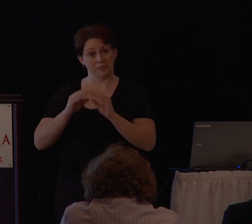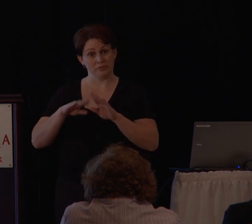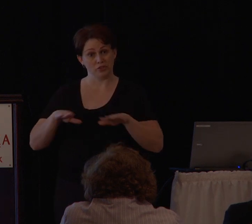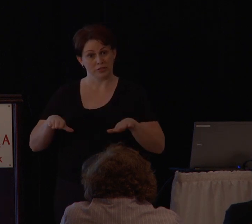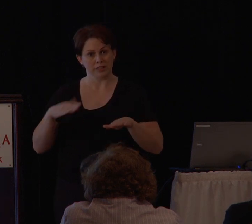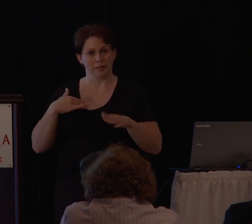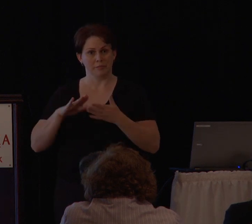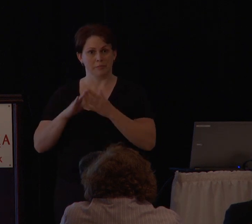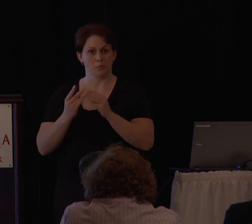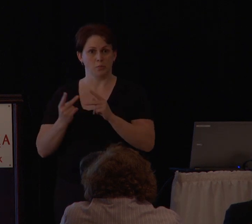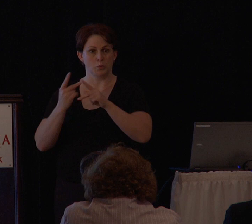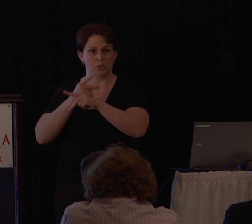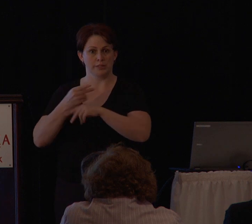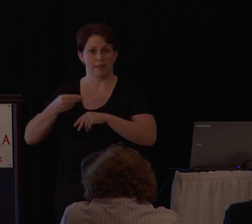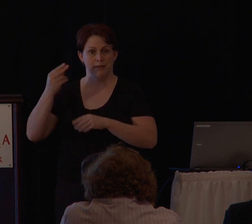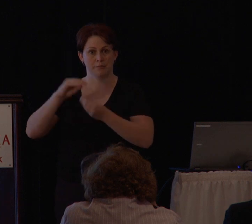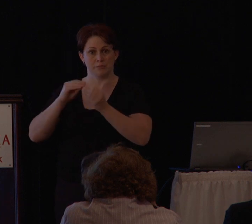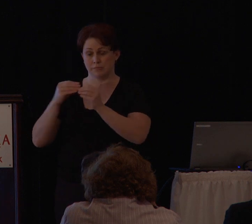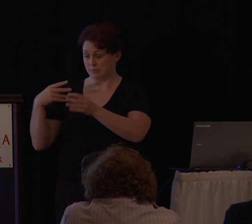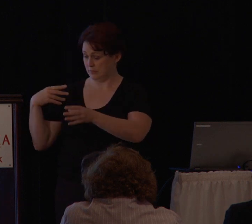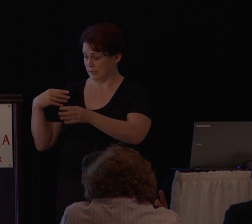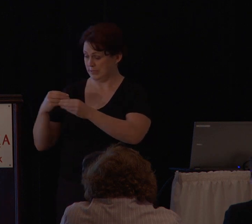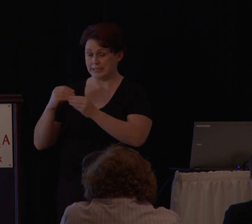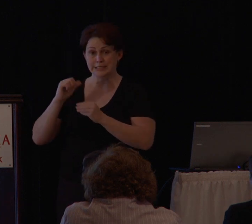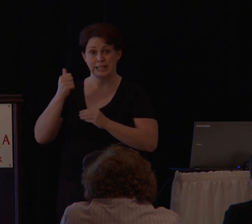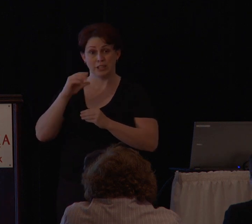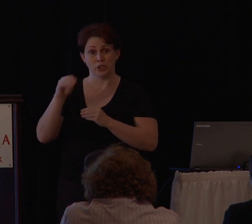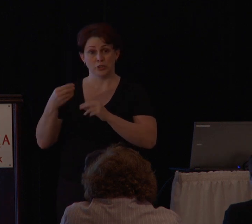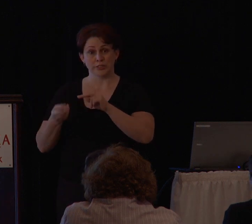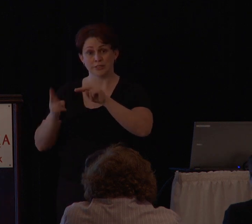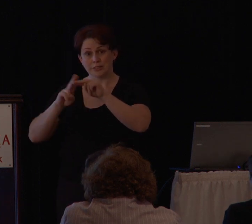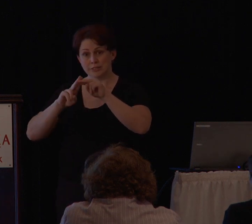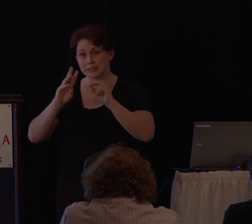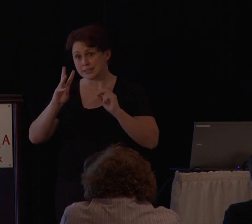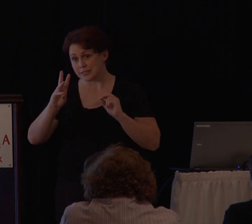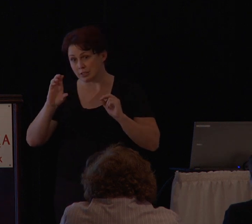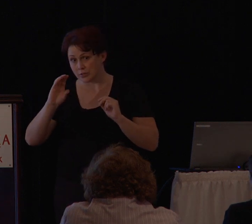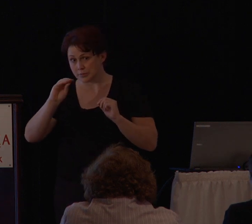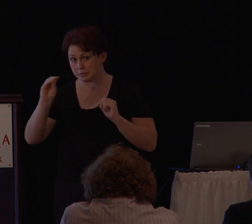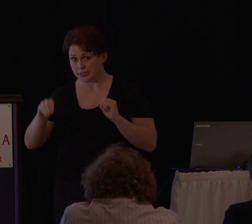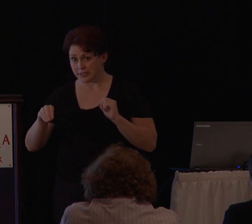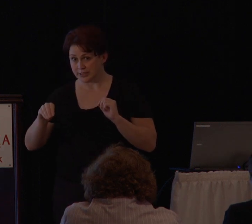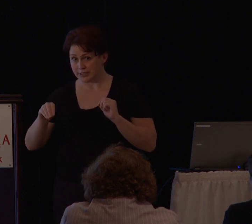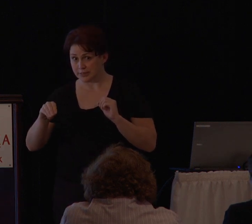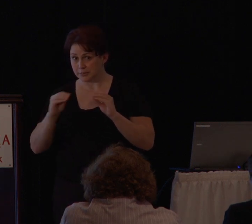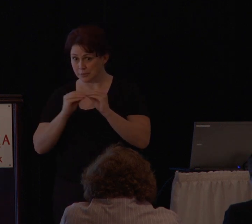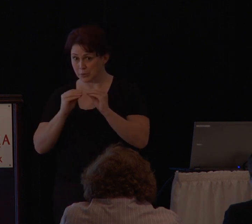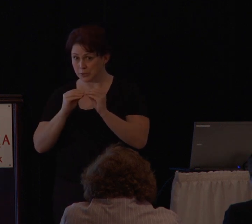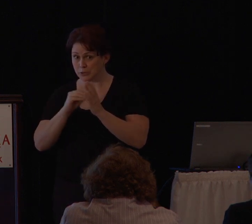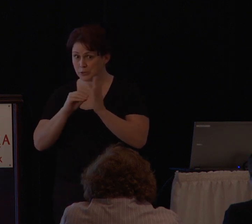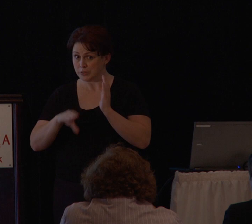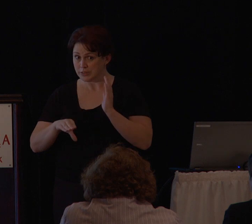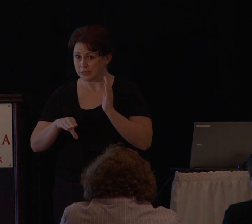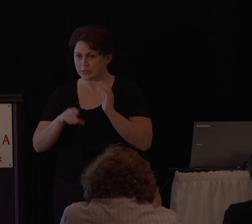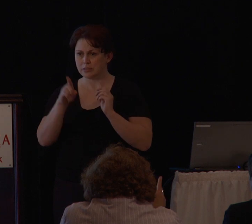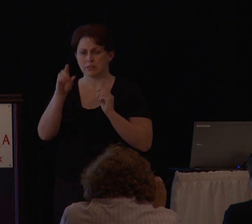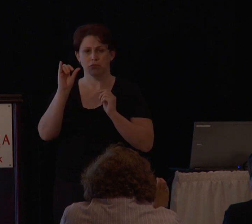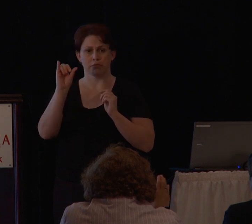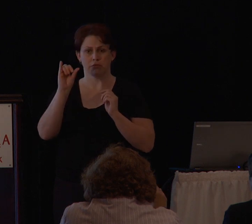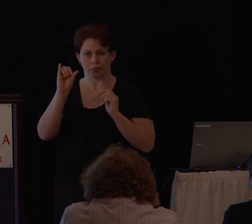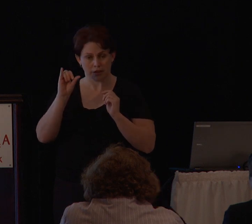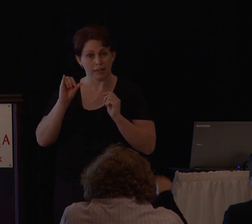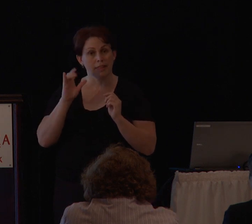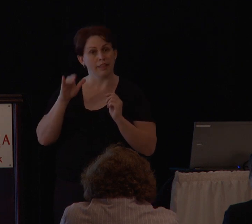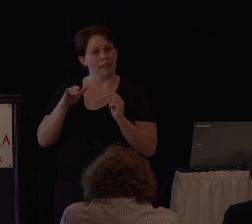of over 600% in the last 10 years. So it's becoming quite an issue, especially